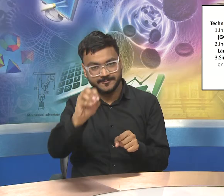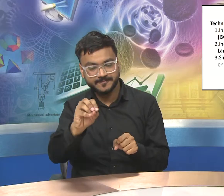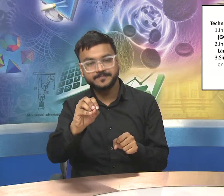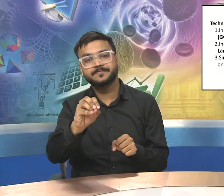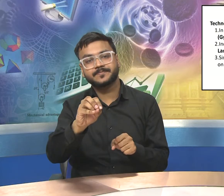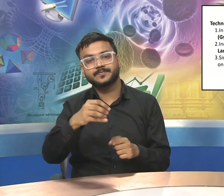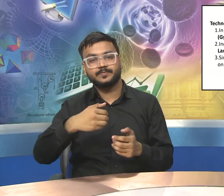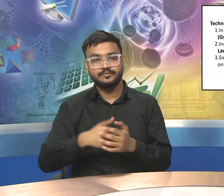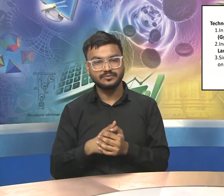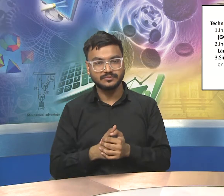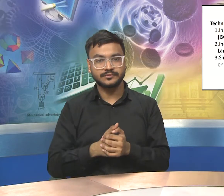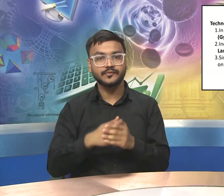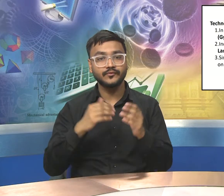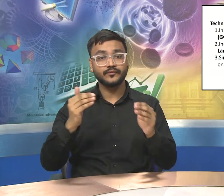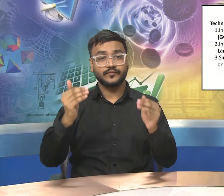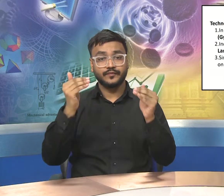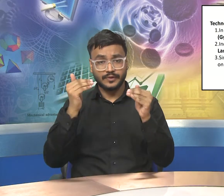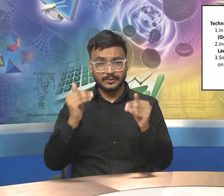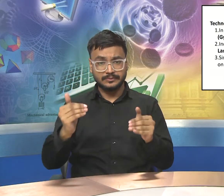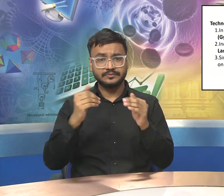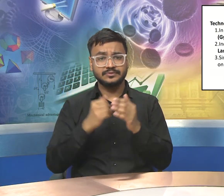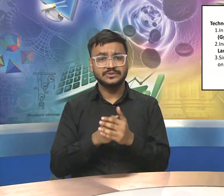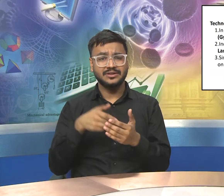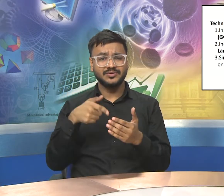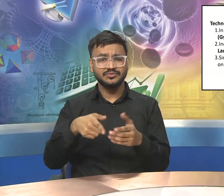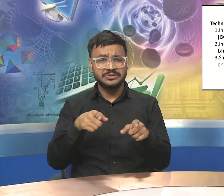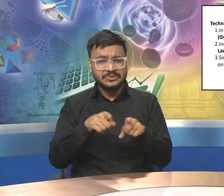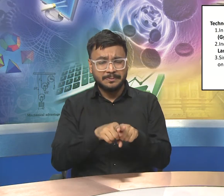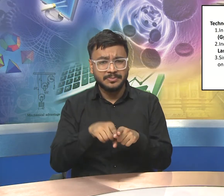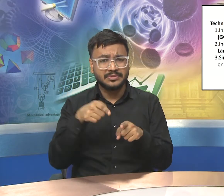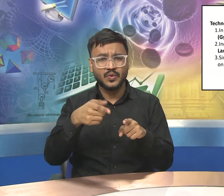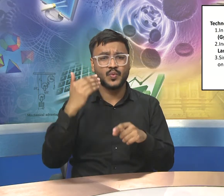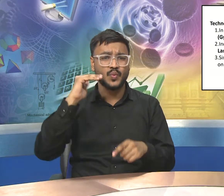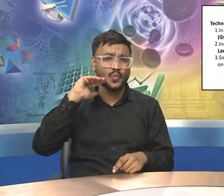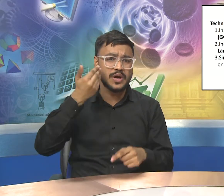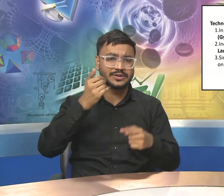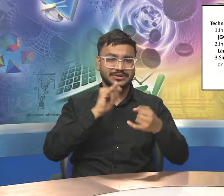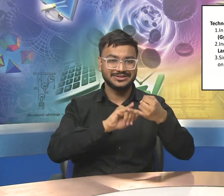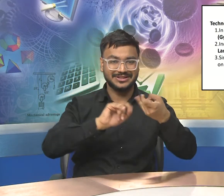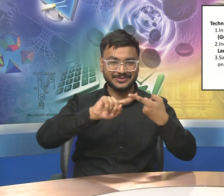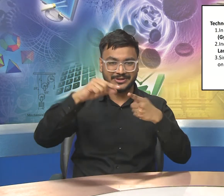October 2018 to August 2020.